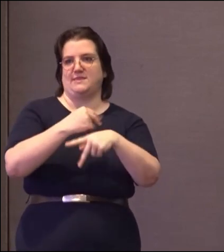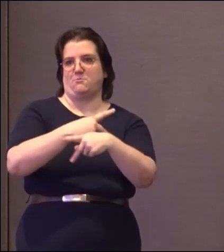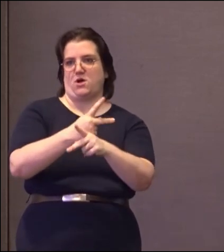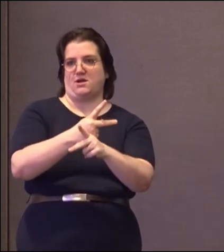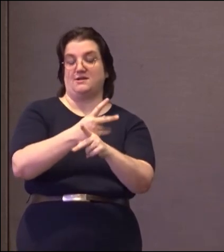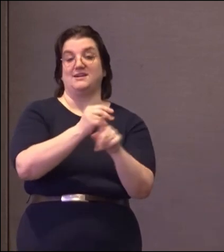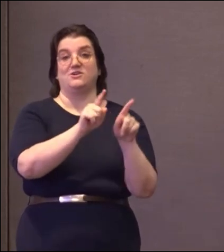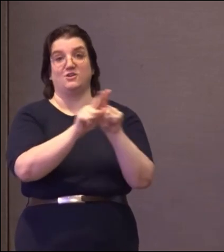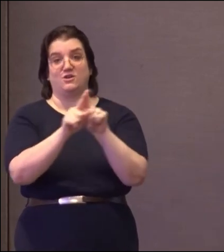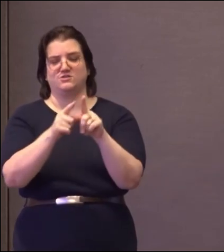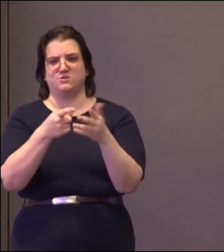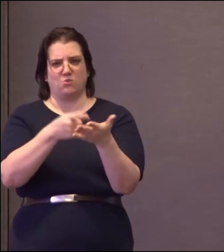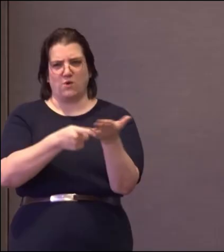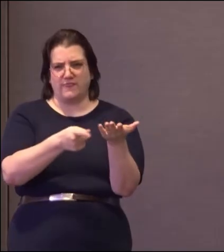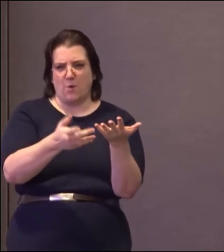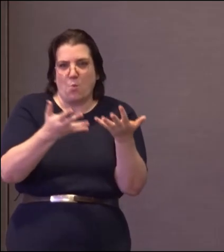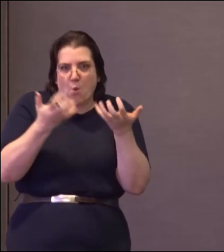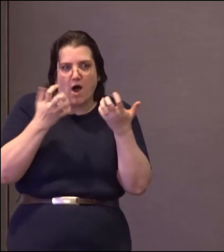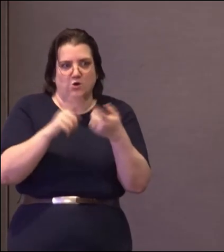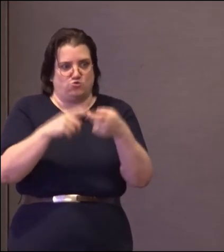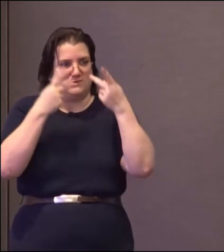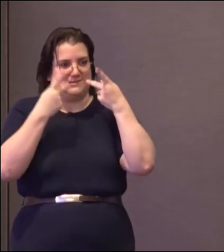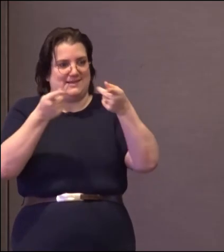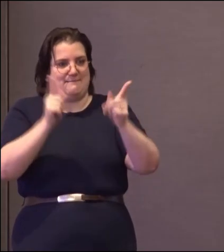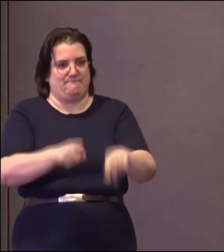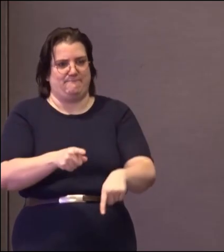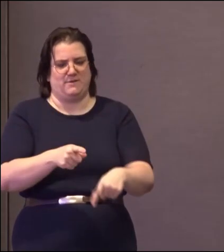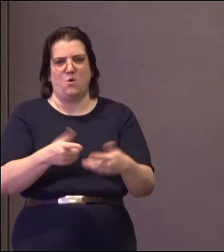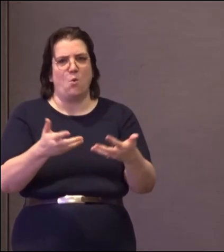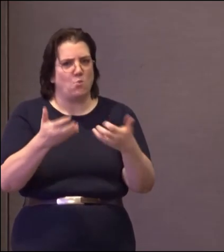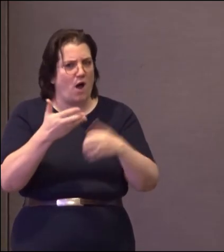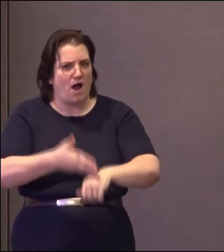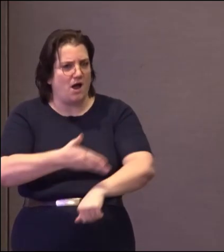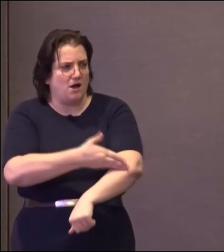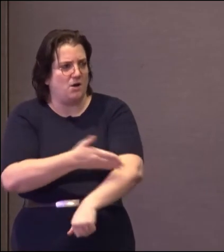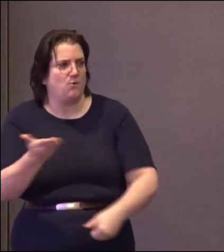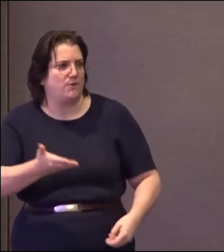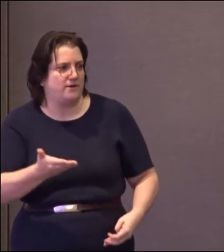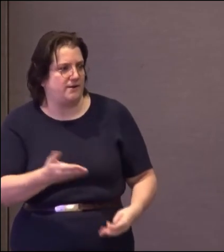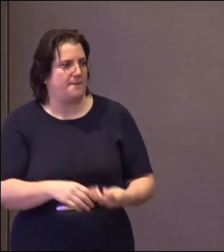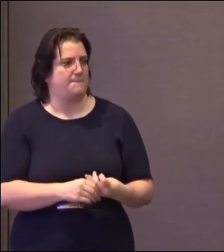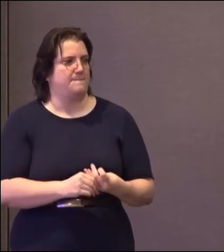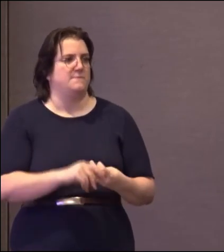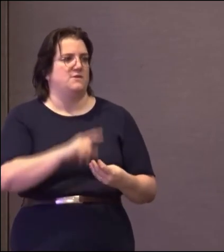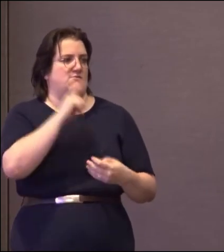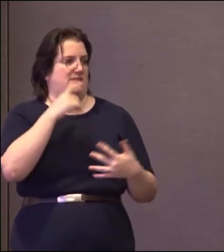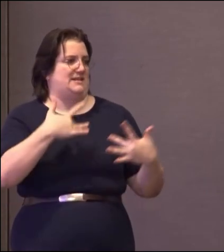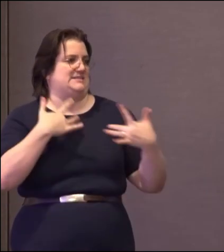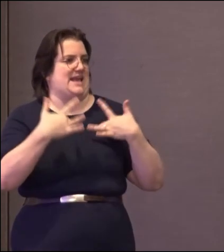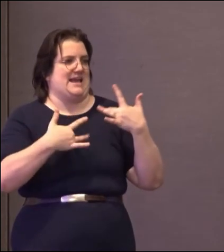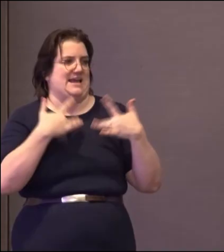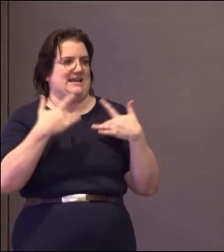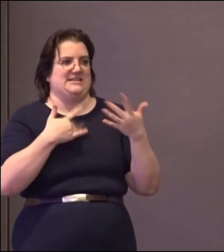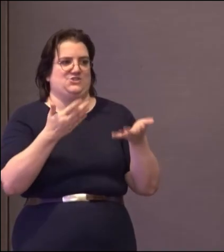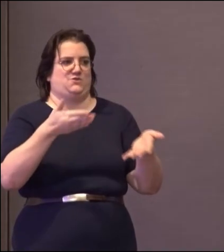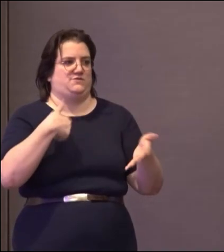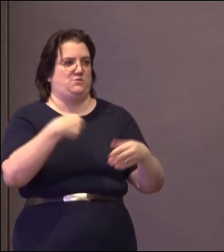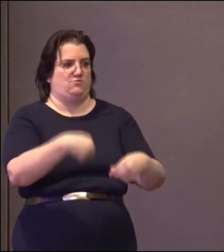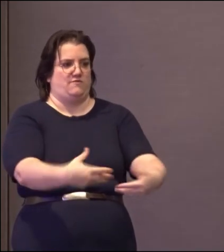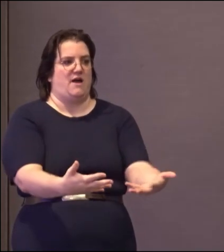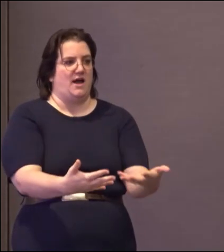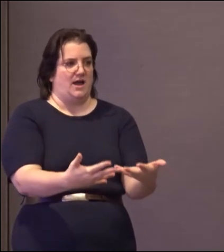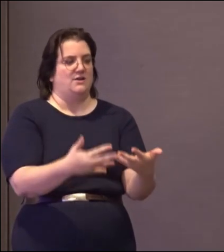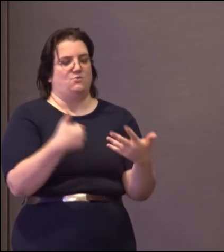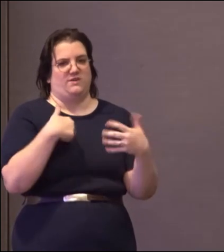also what do they want to see? What improvements do they want to see? So this is a really exciting service that we provide. We've